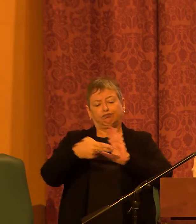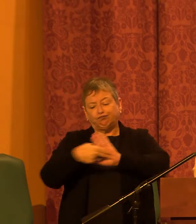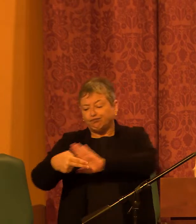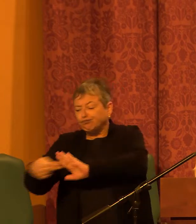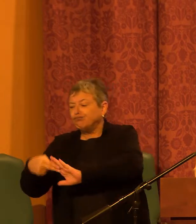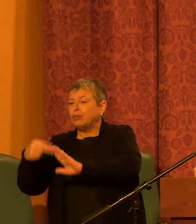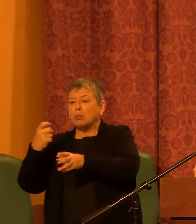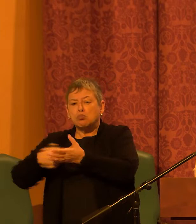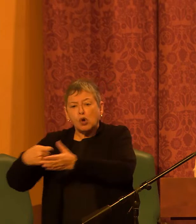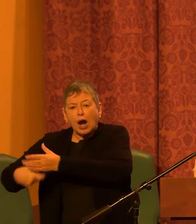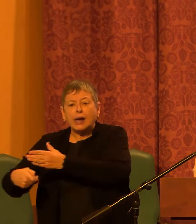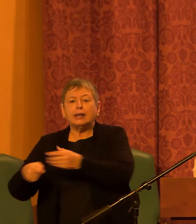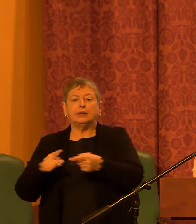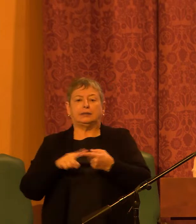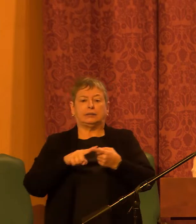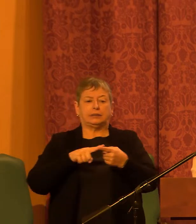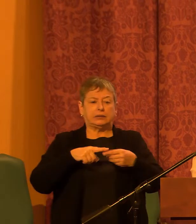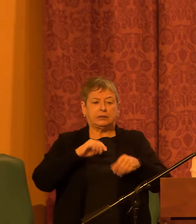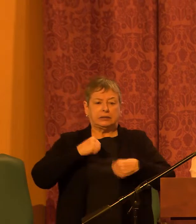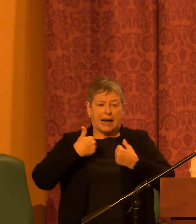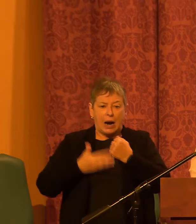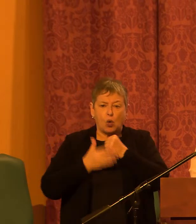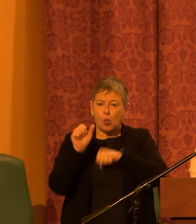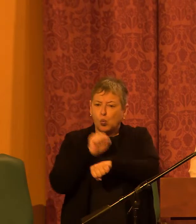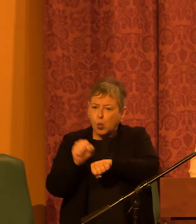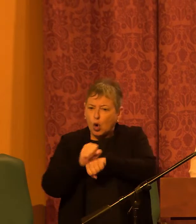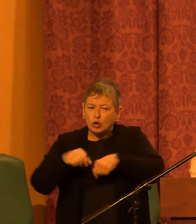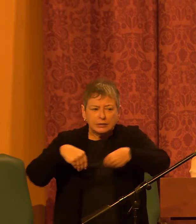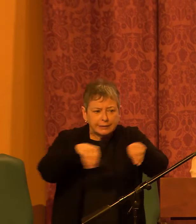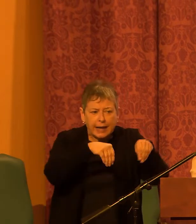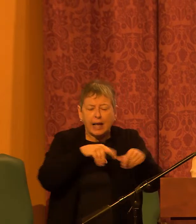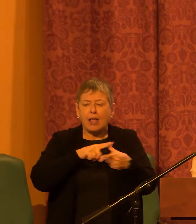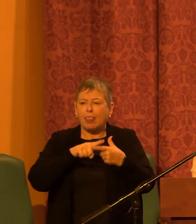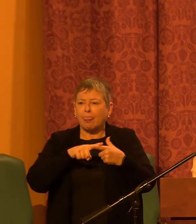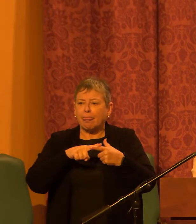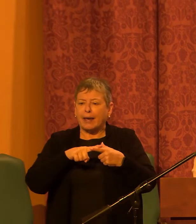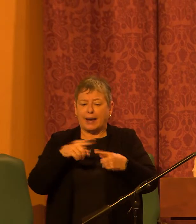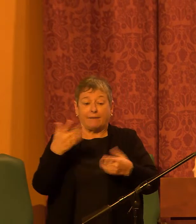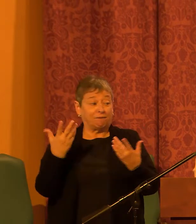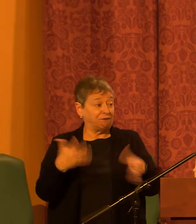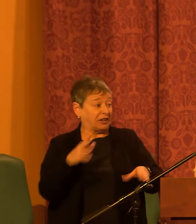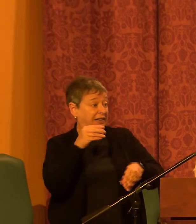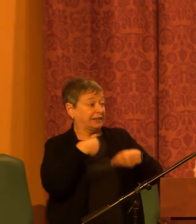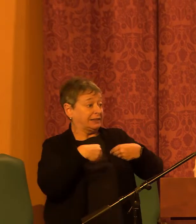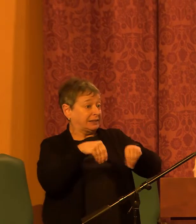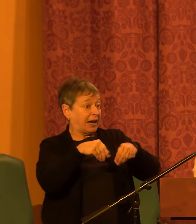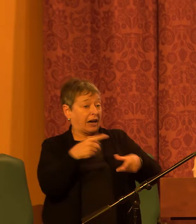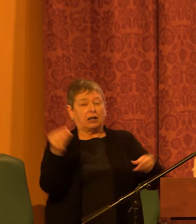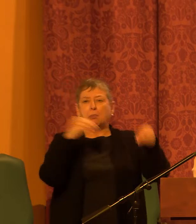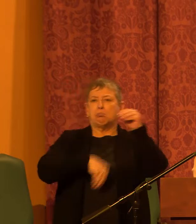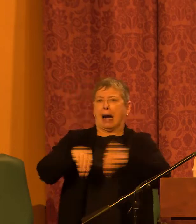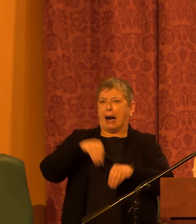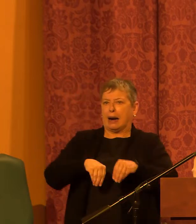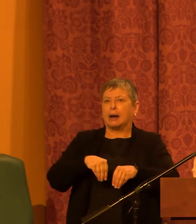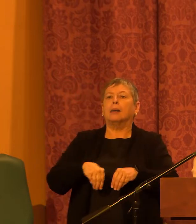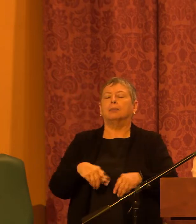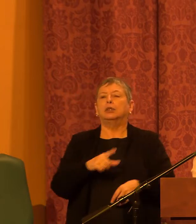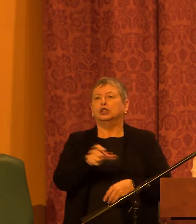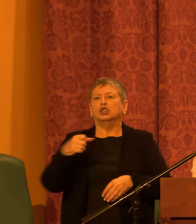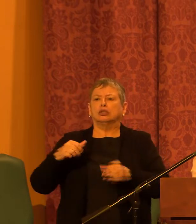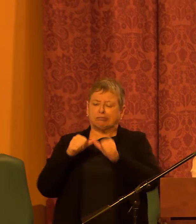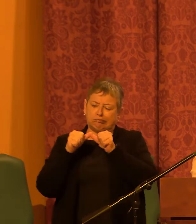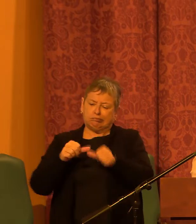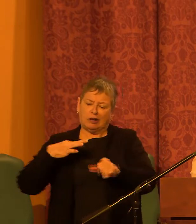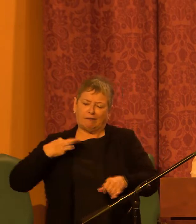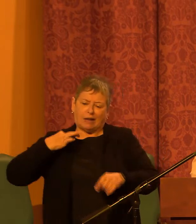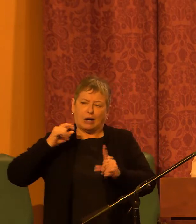and helped pack up after the sale. She continues to volunteer Wednesdays through Fridays by going to homes to